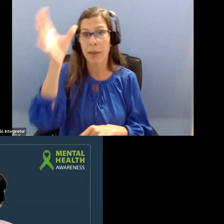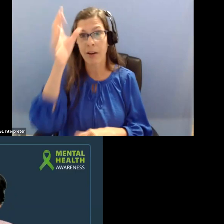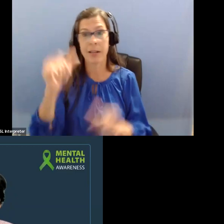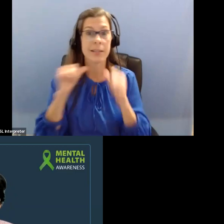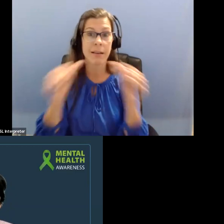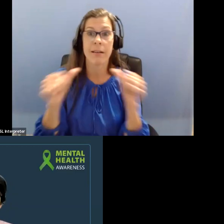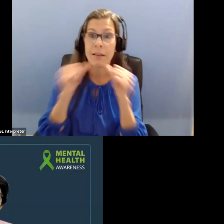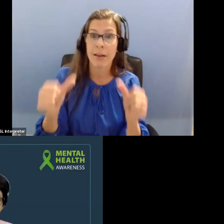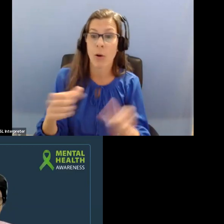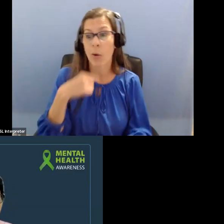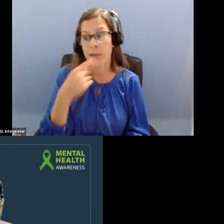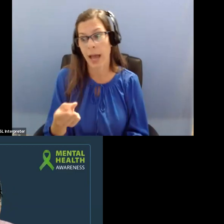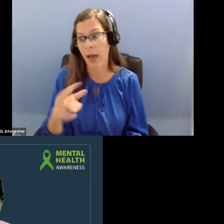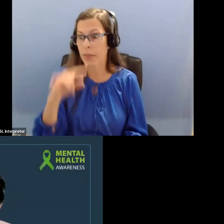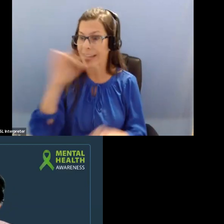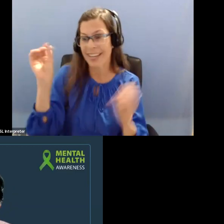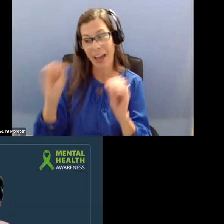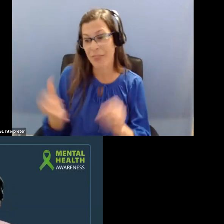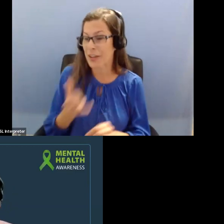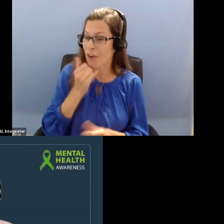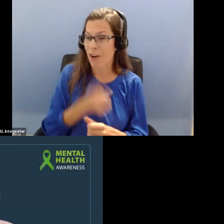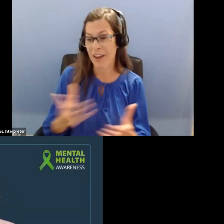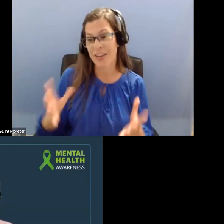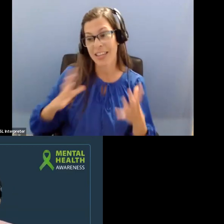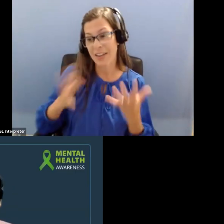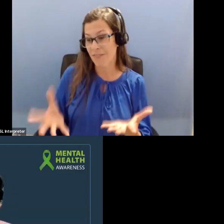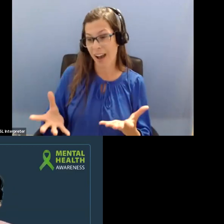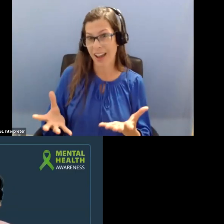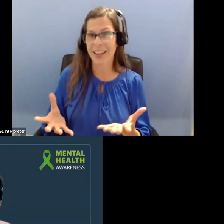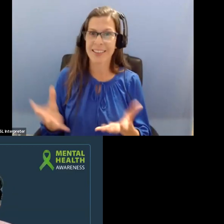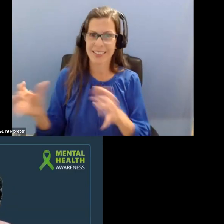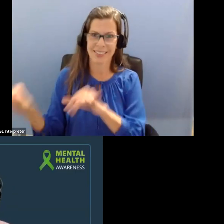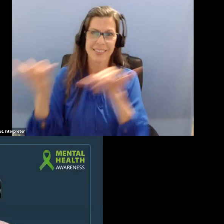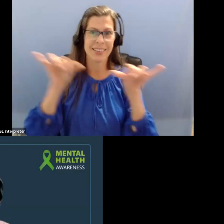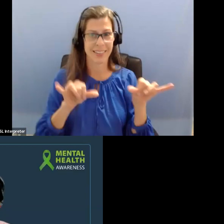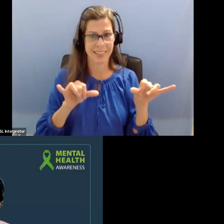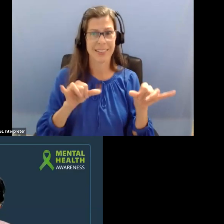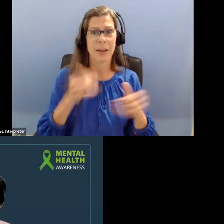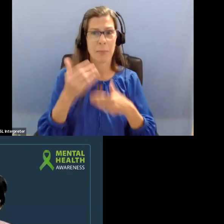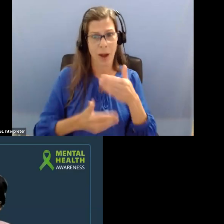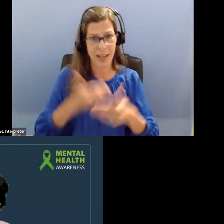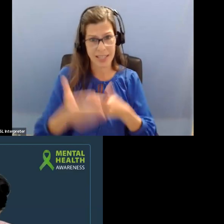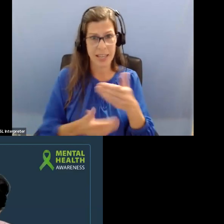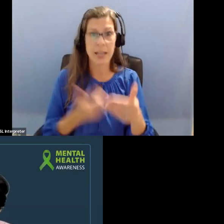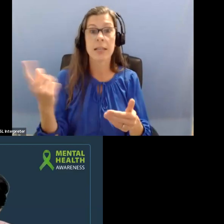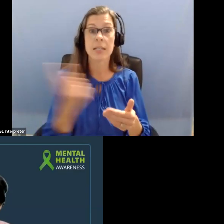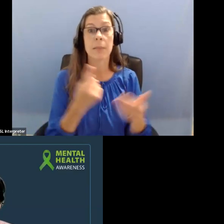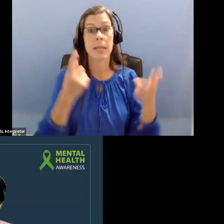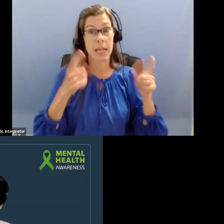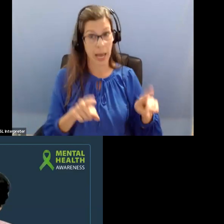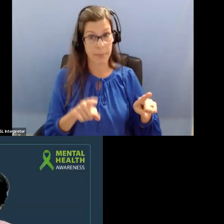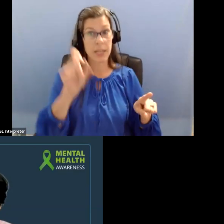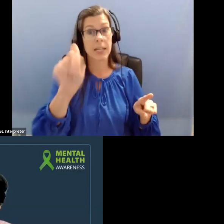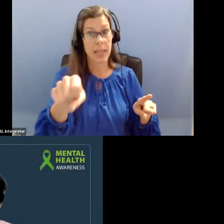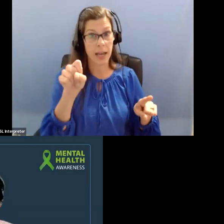the concern and worry, and we'll talk about it. It's a parallel process of, hey, something is happening and